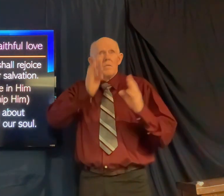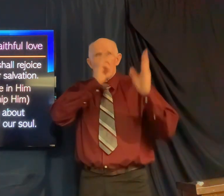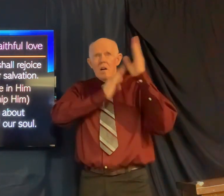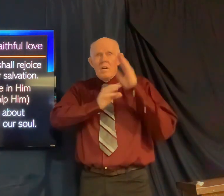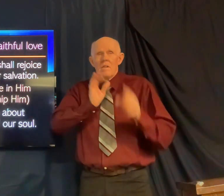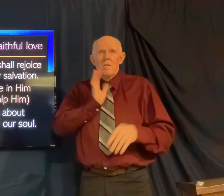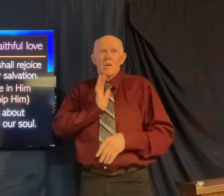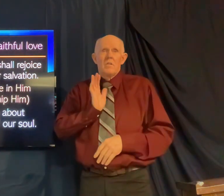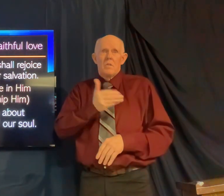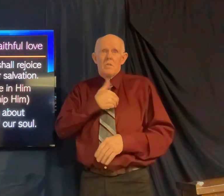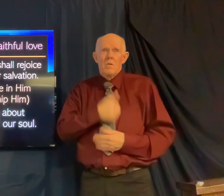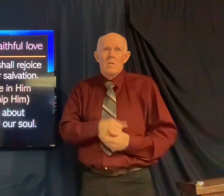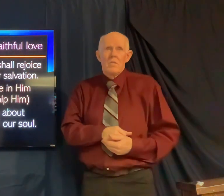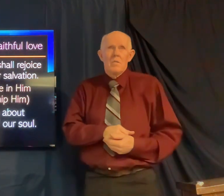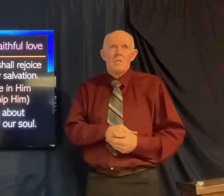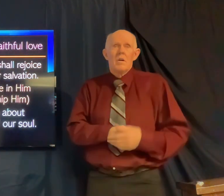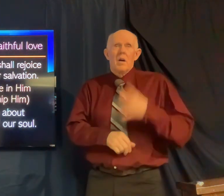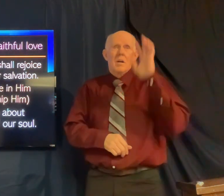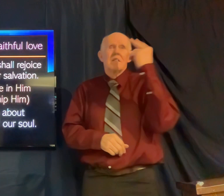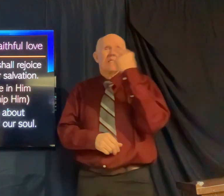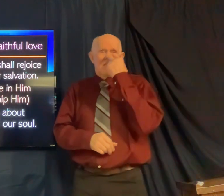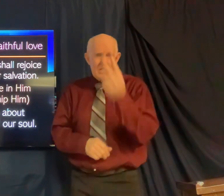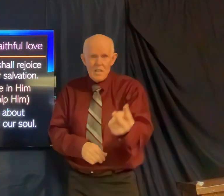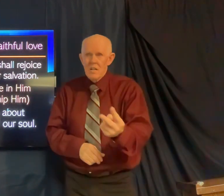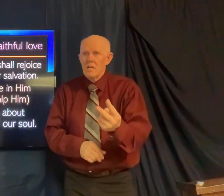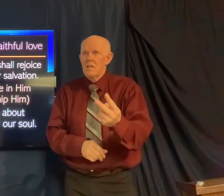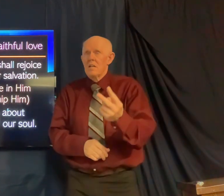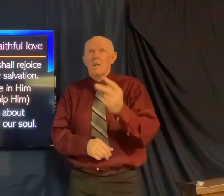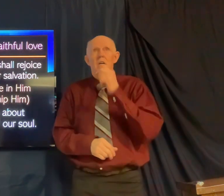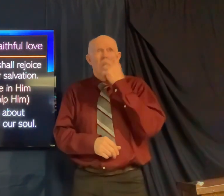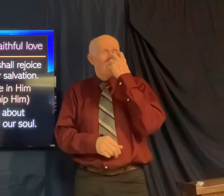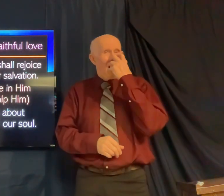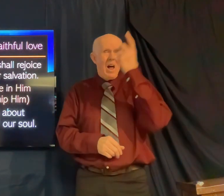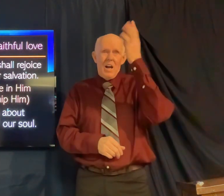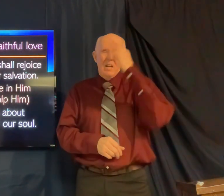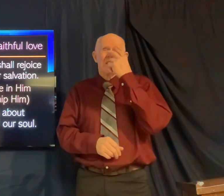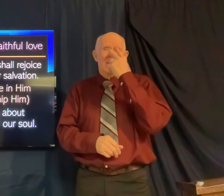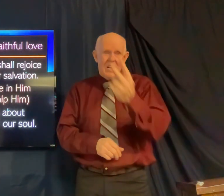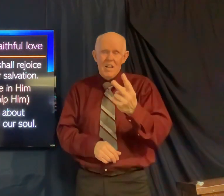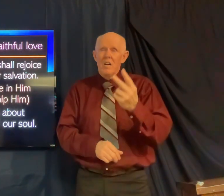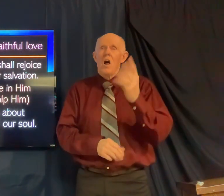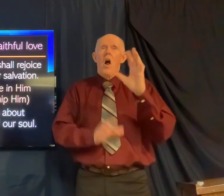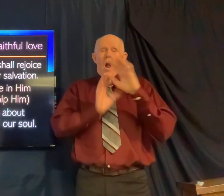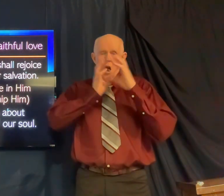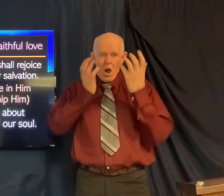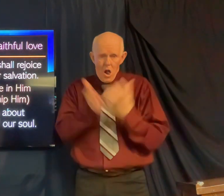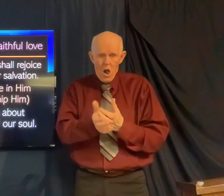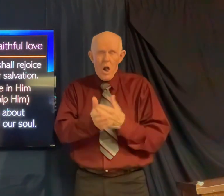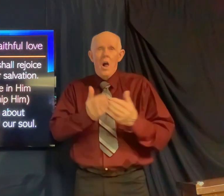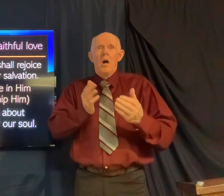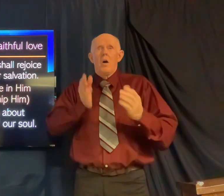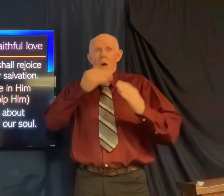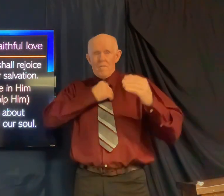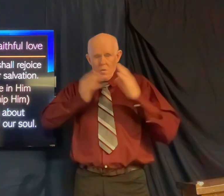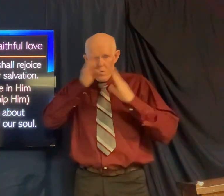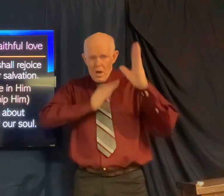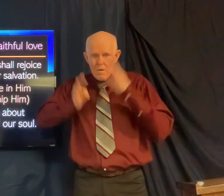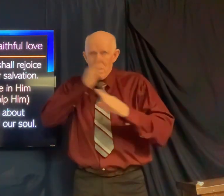God cares about the troubles of our soul. He sees. He isn't blind. He sees the whole world.